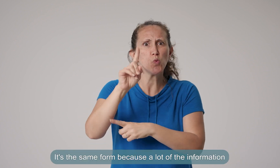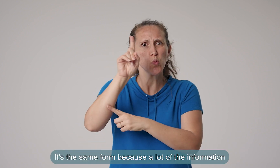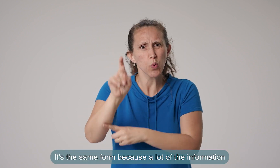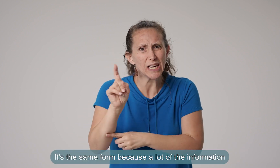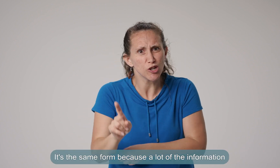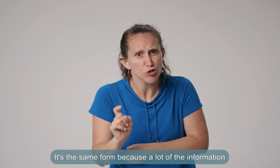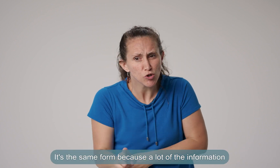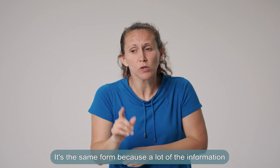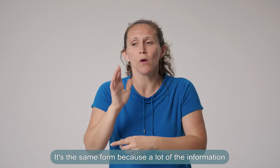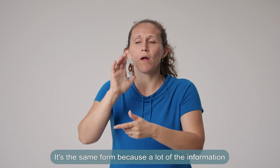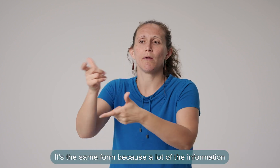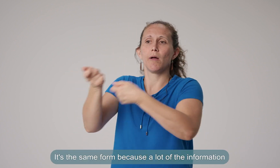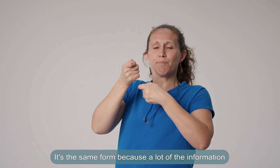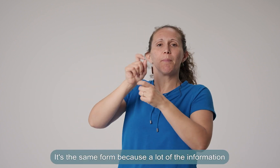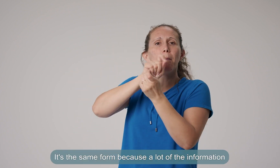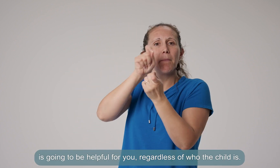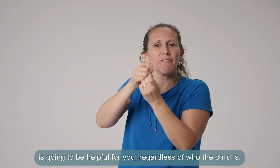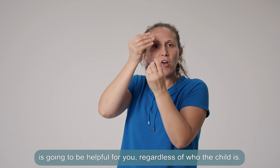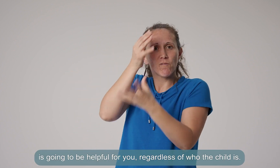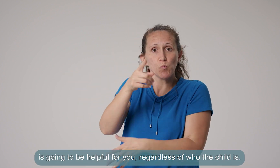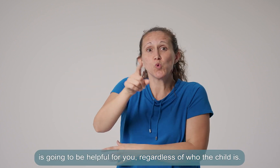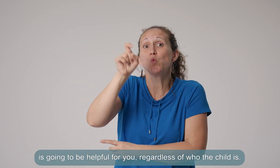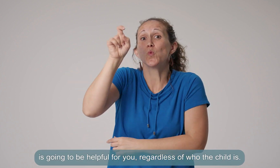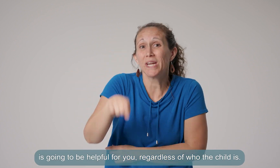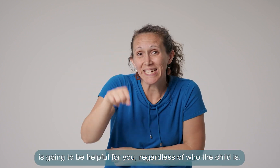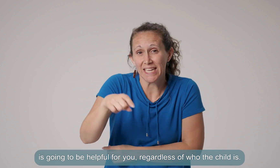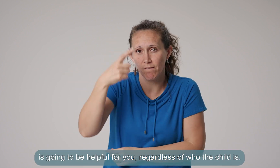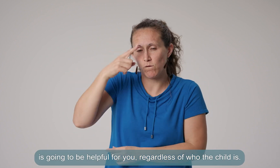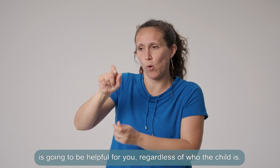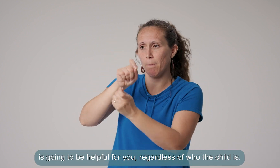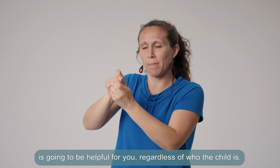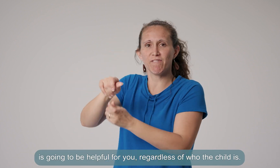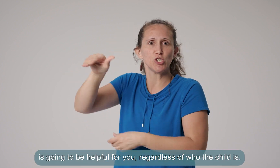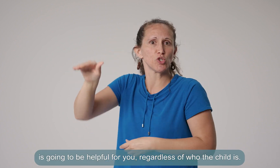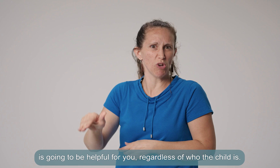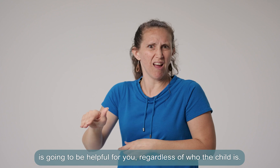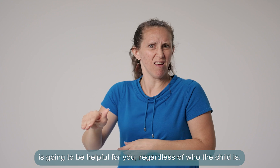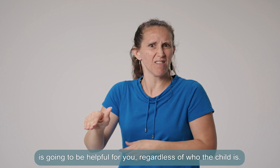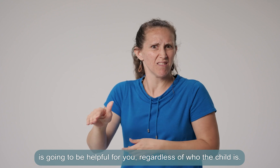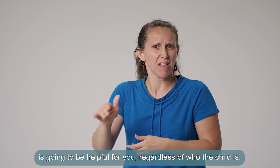form because a lot of the information is going to be helpful for you, regardless of who the child is.